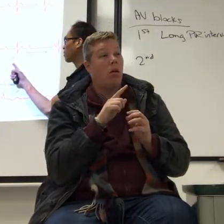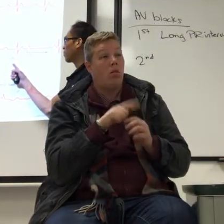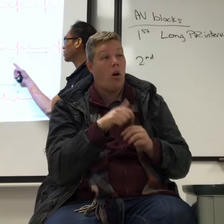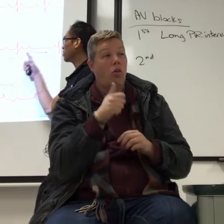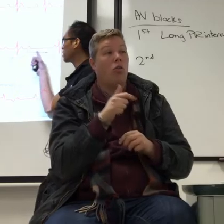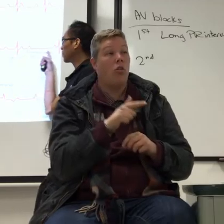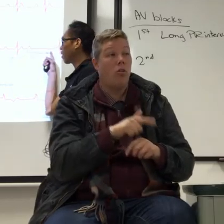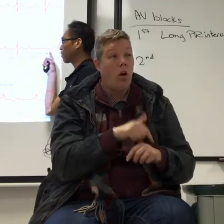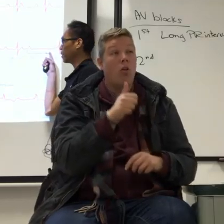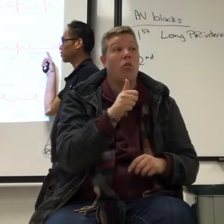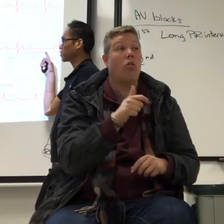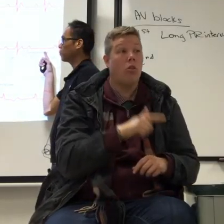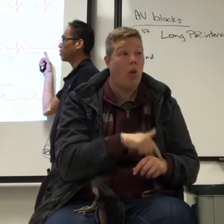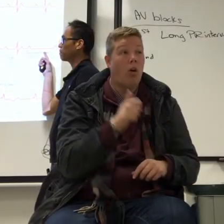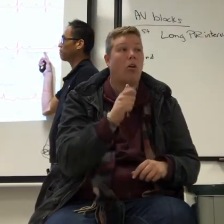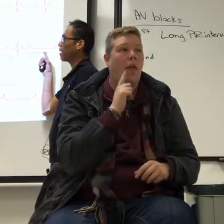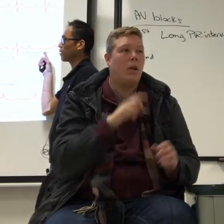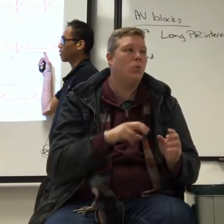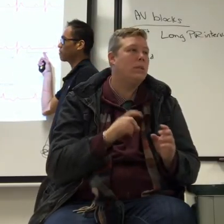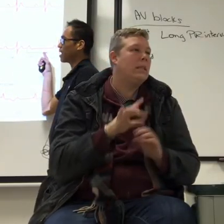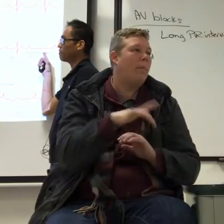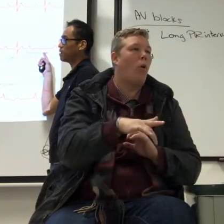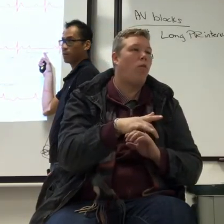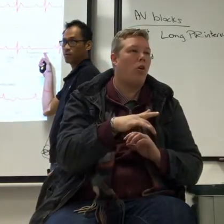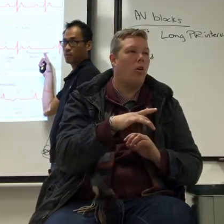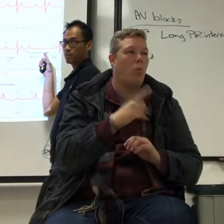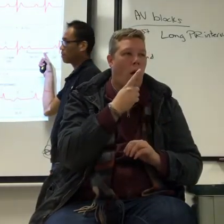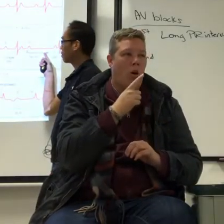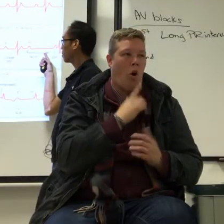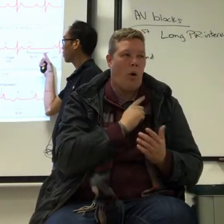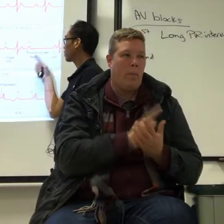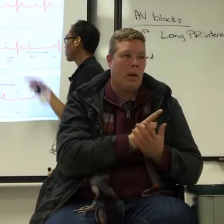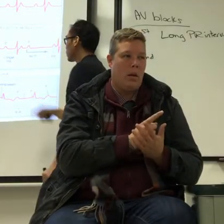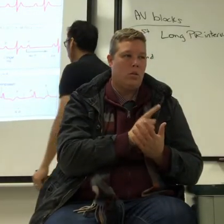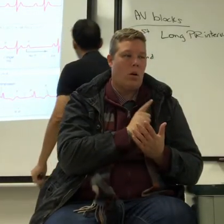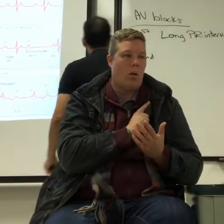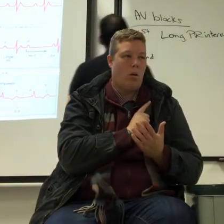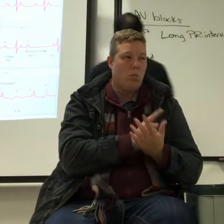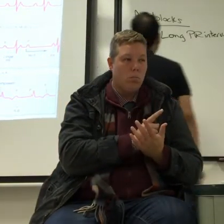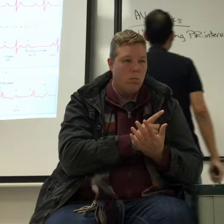PR intervals, then you skip a heartbeat. There's a complete failure of the AV node.